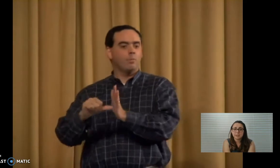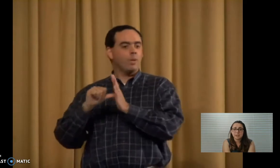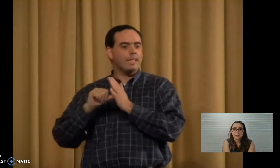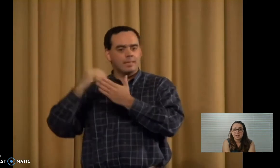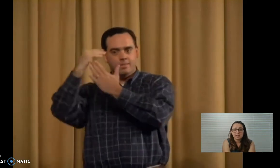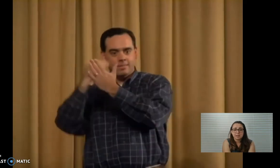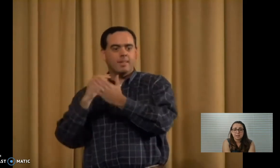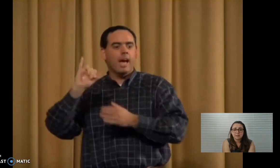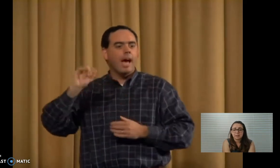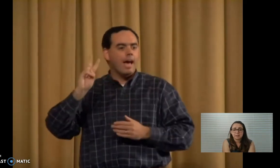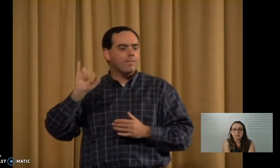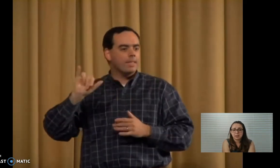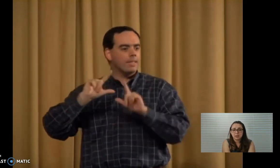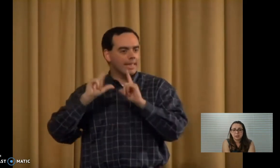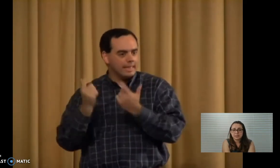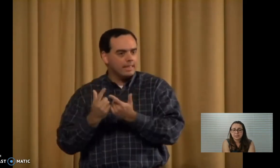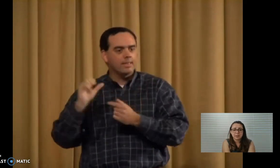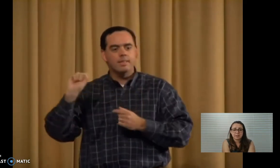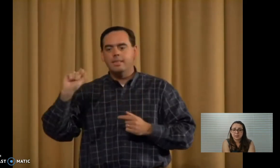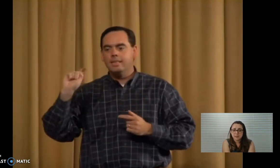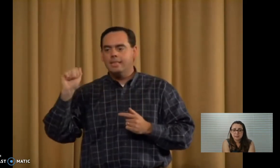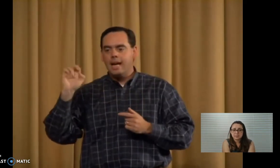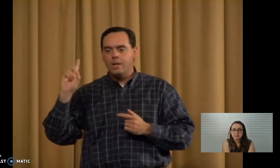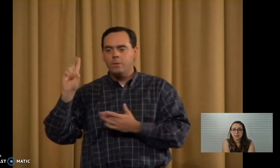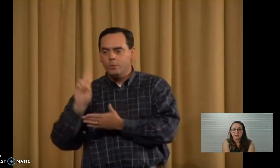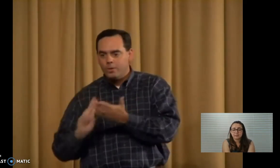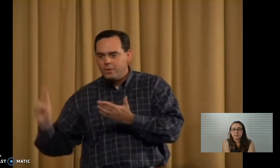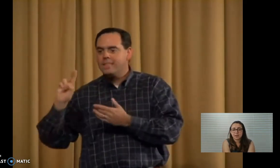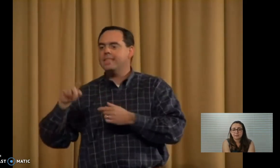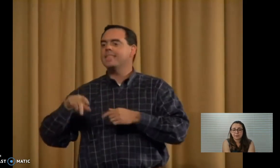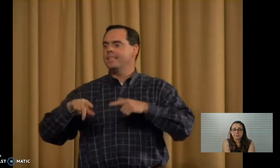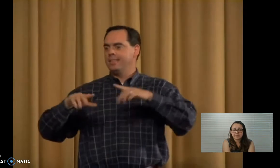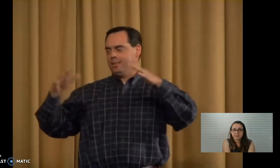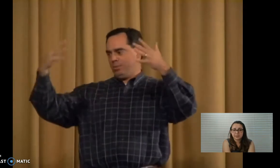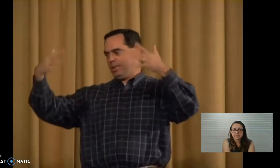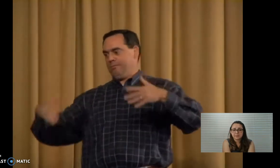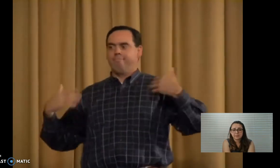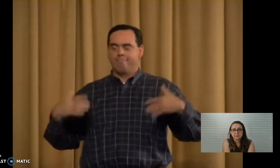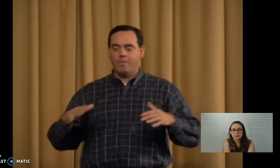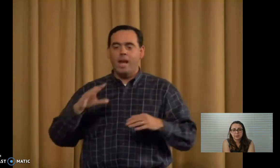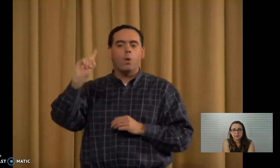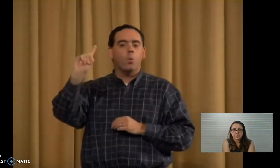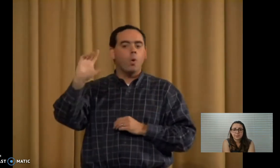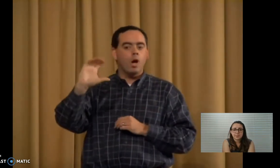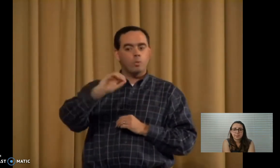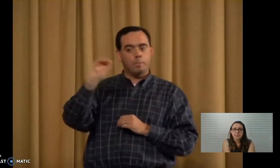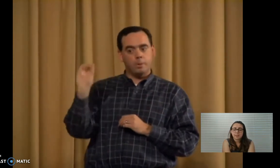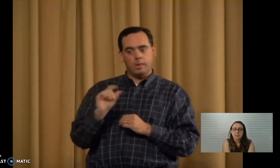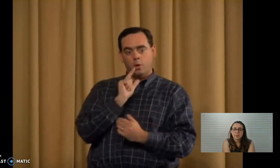college. It's a long list of Ivy Leagues, like Stanford University.